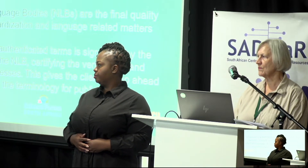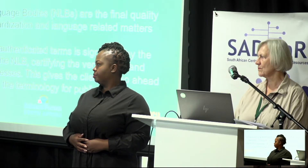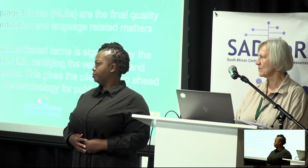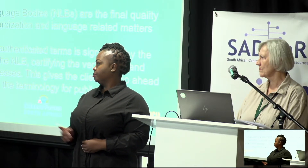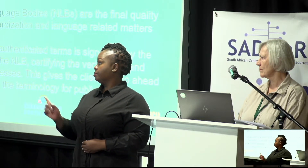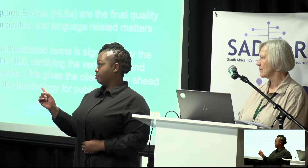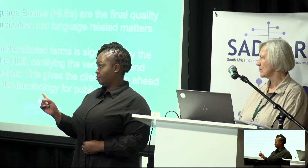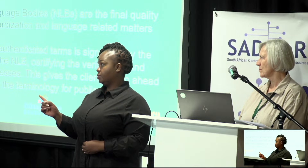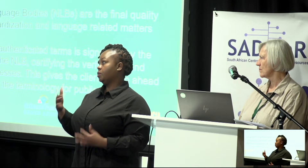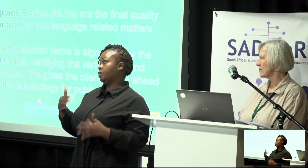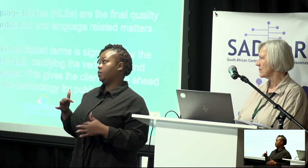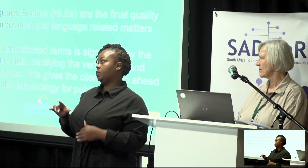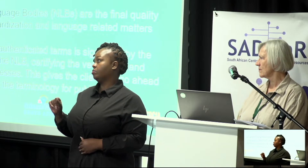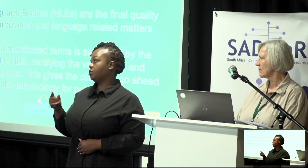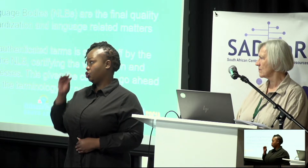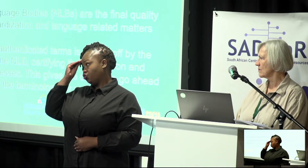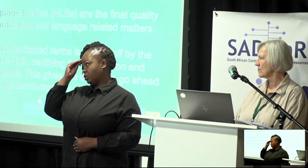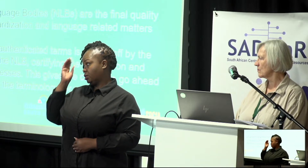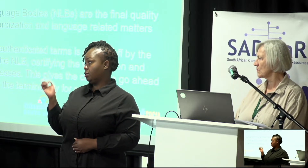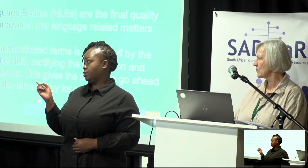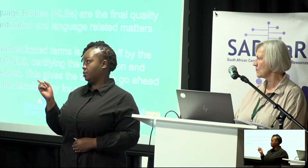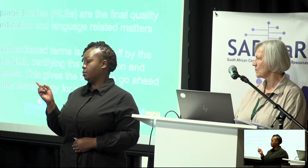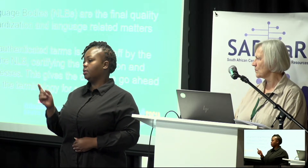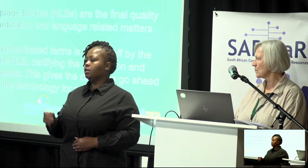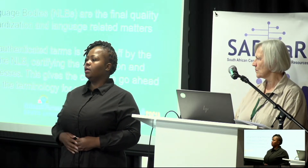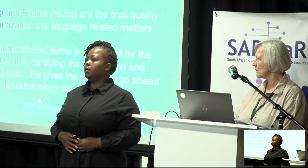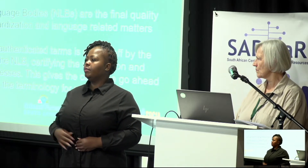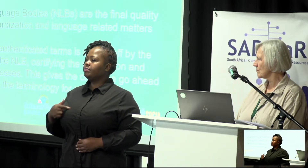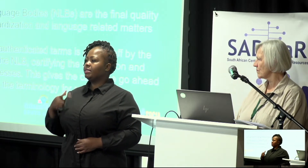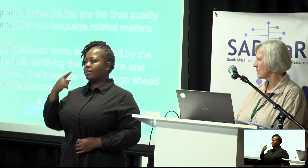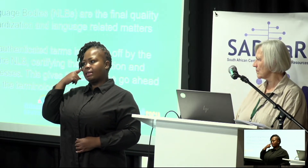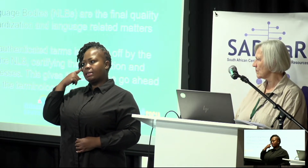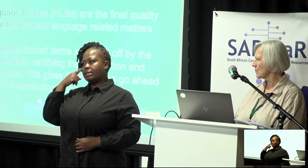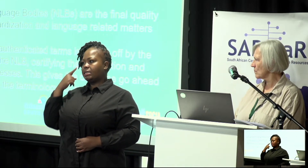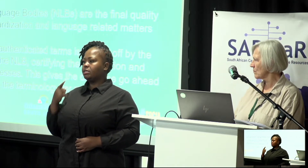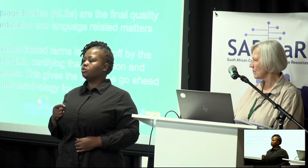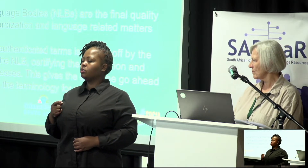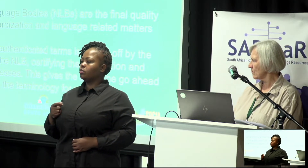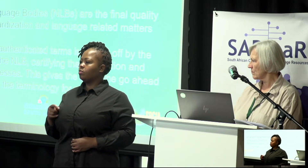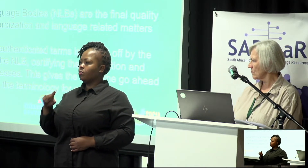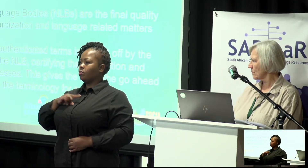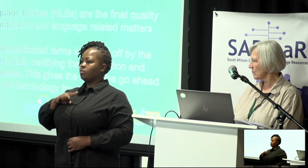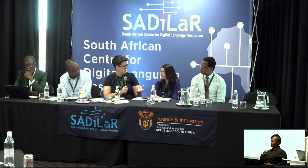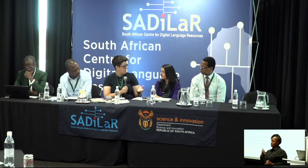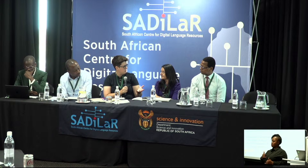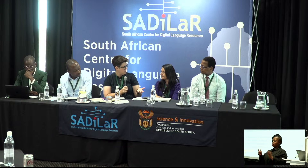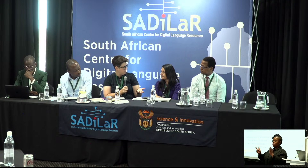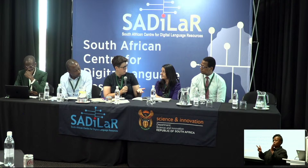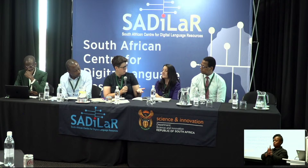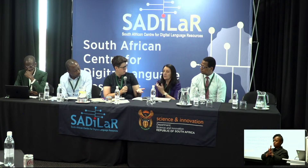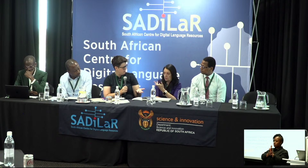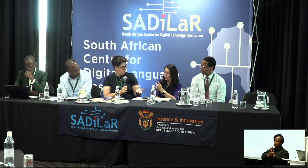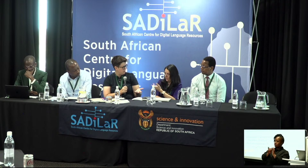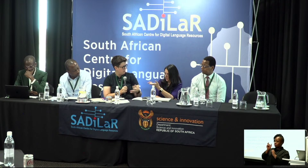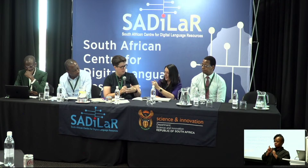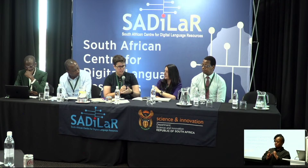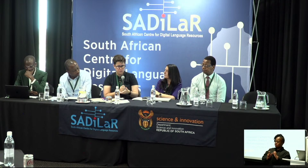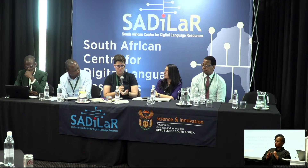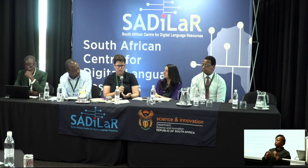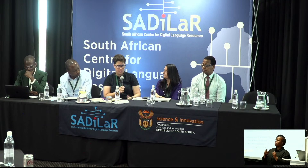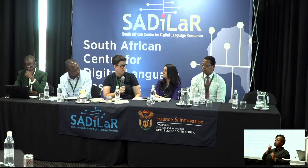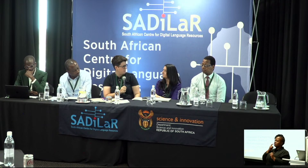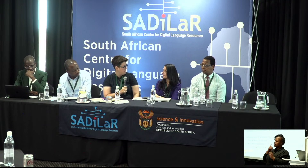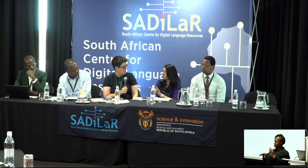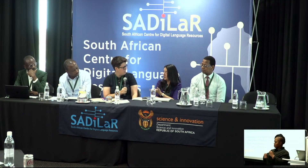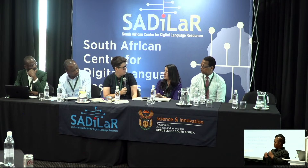Marlies, your repository is really interesting, and I think potentially a place in which legal terms can also be uploaded,